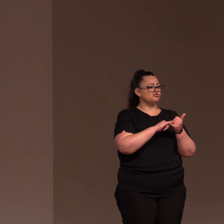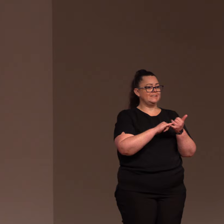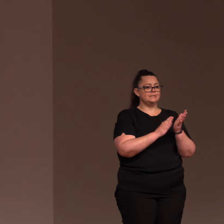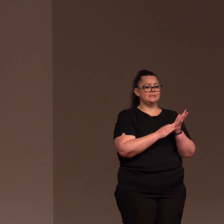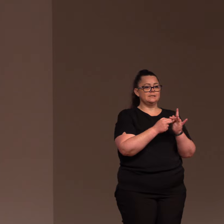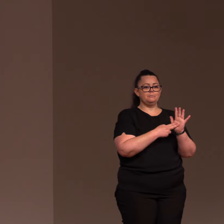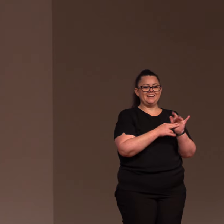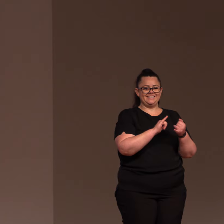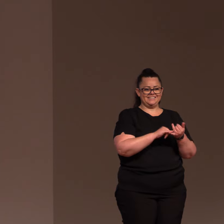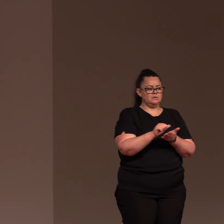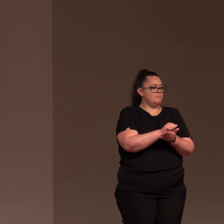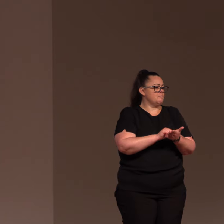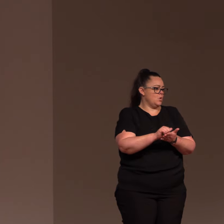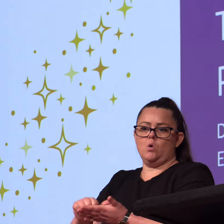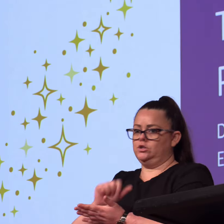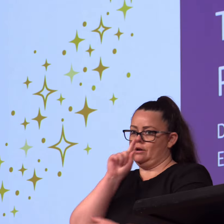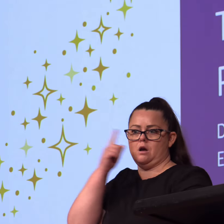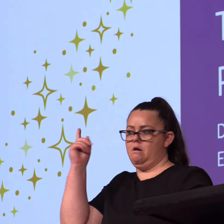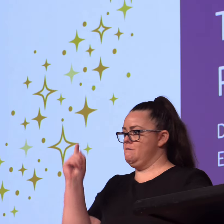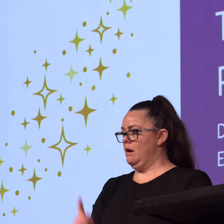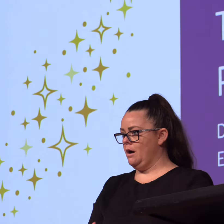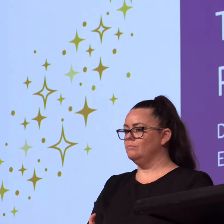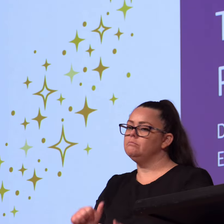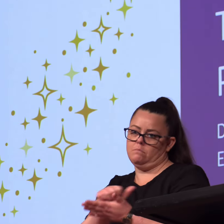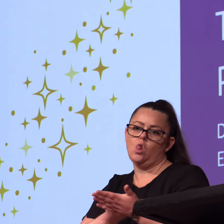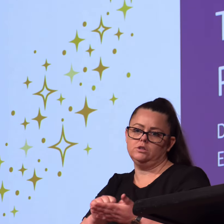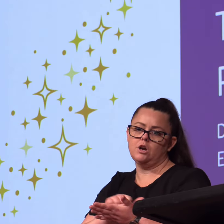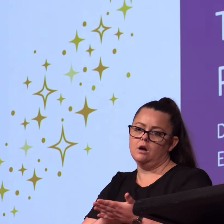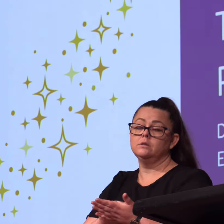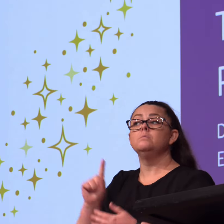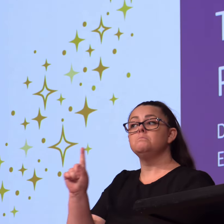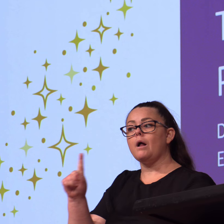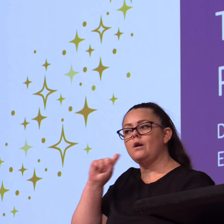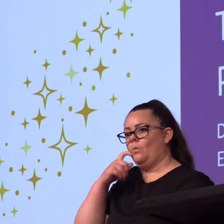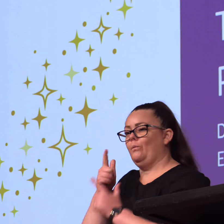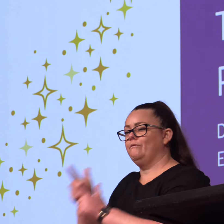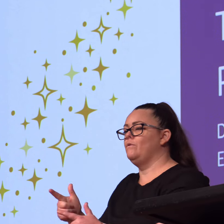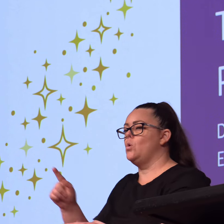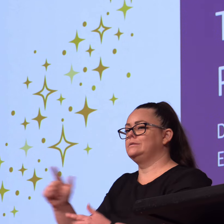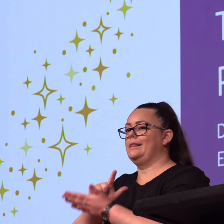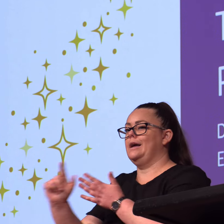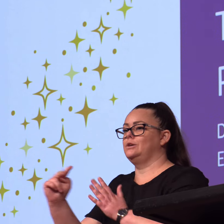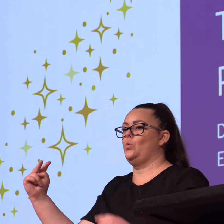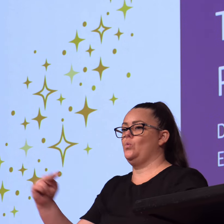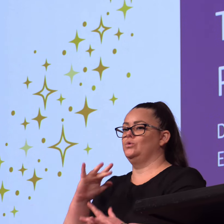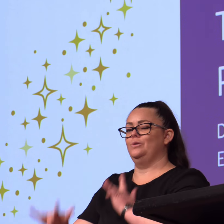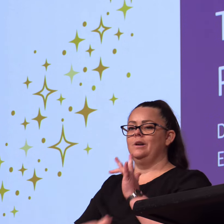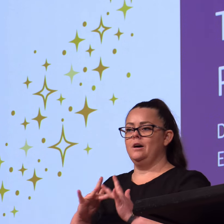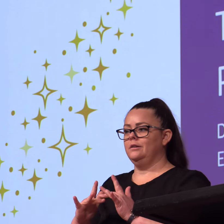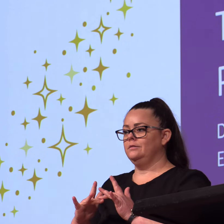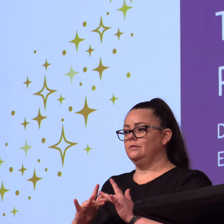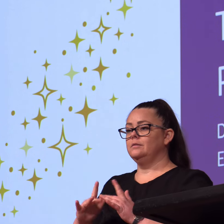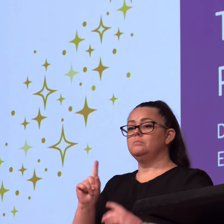going to be watching online. I'll make sure that he does. Welcome to all of you. This is about you this